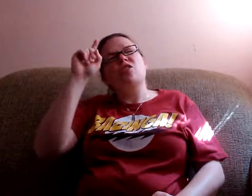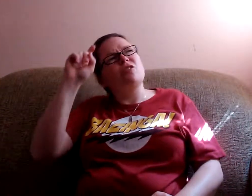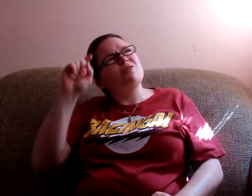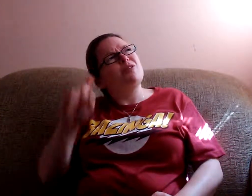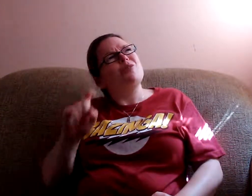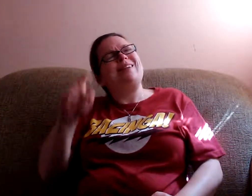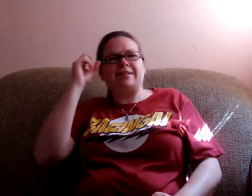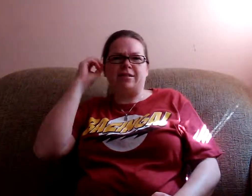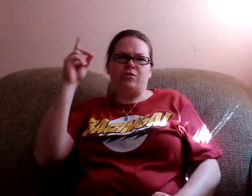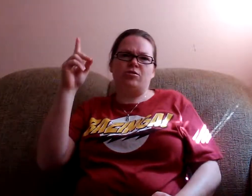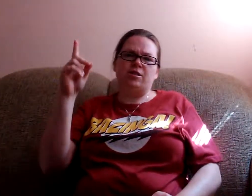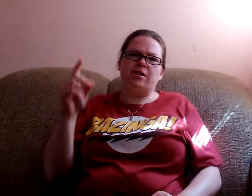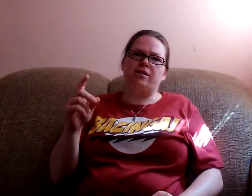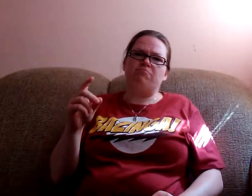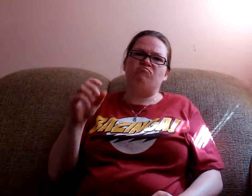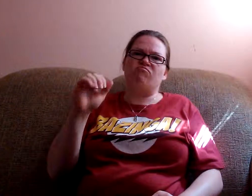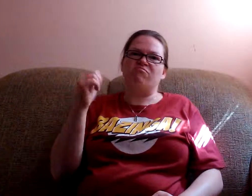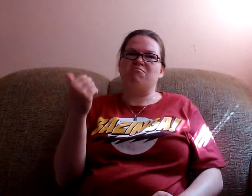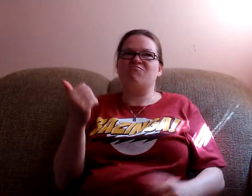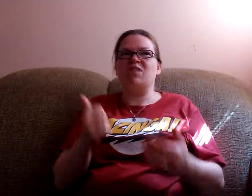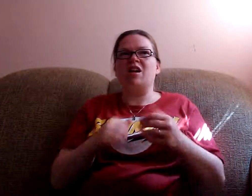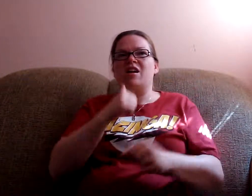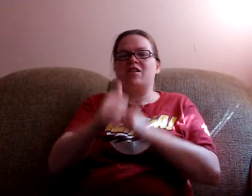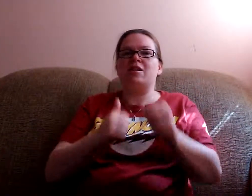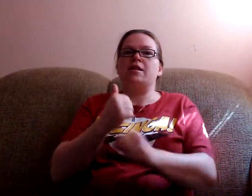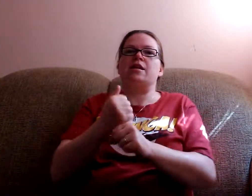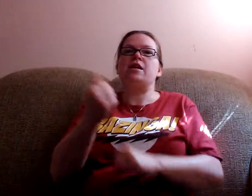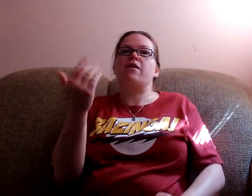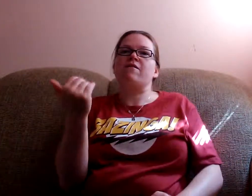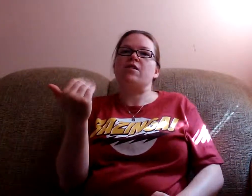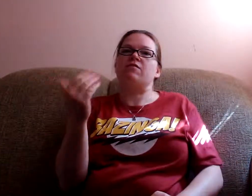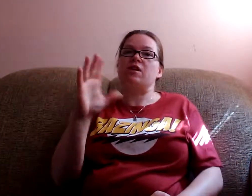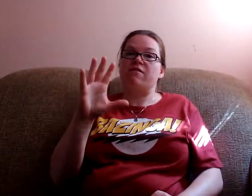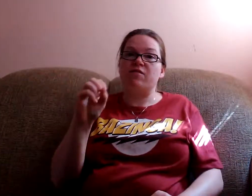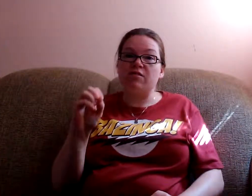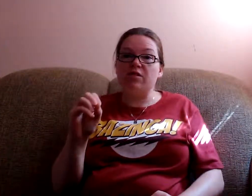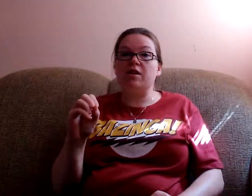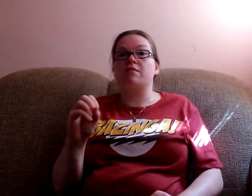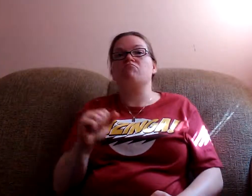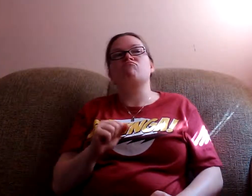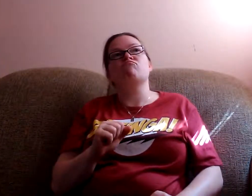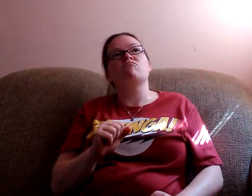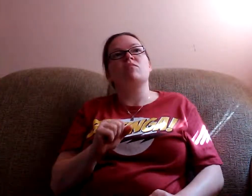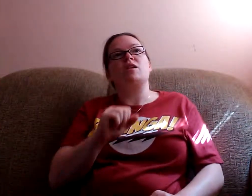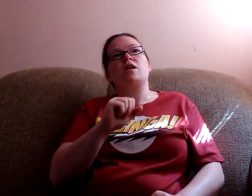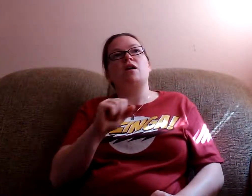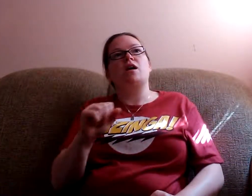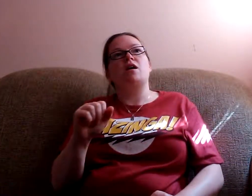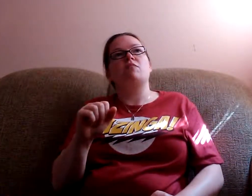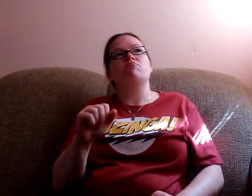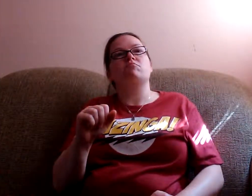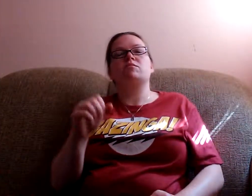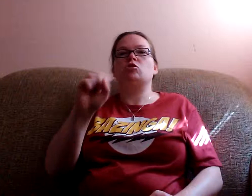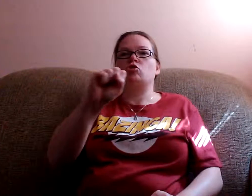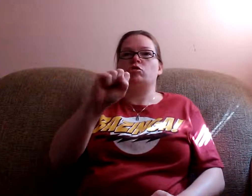about 1550. We want to take a look first then at John Shakespeare, William's father. John was